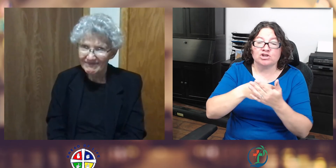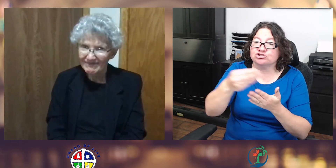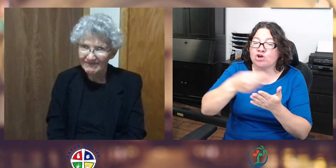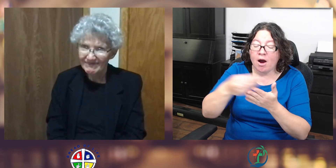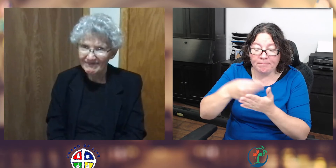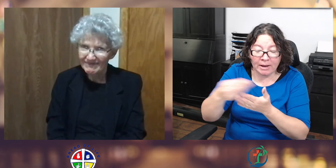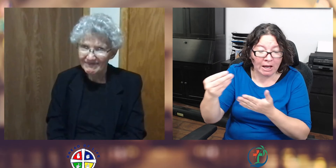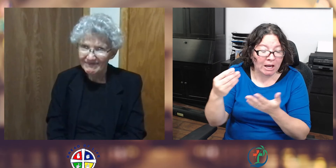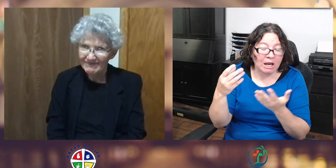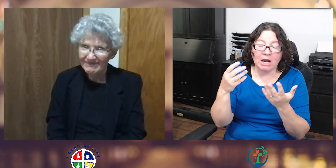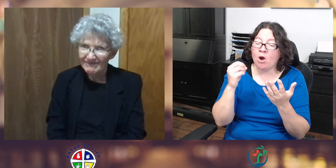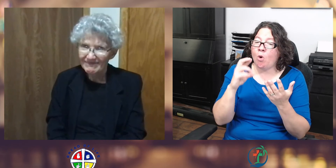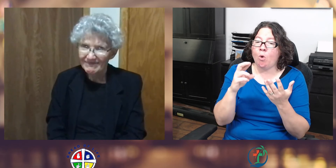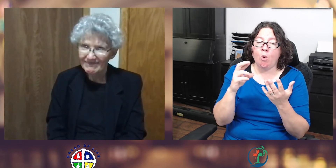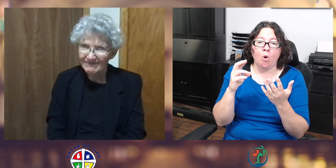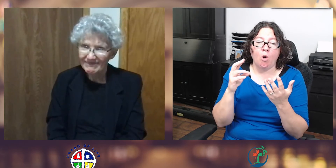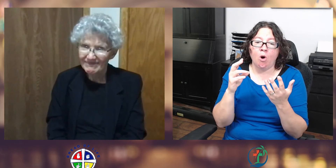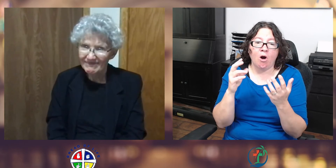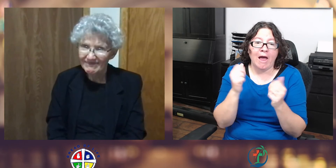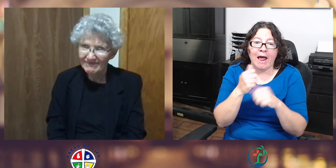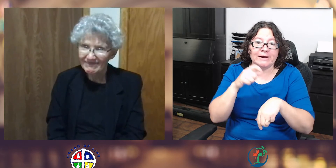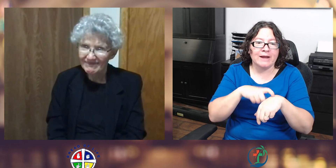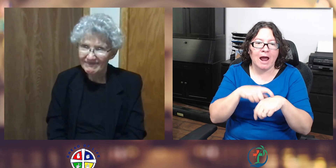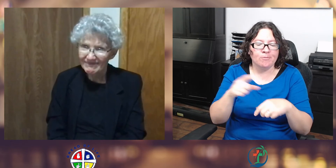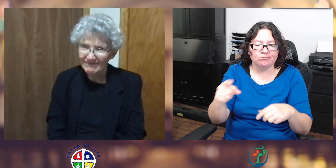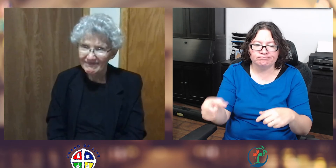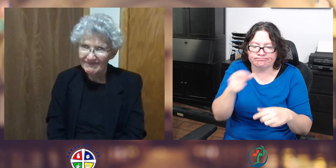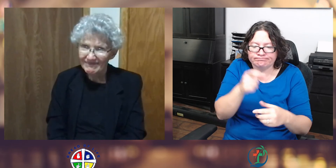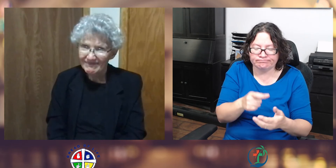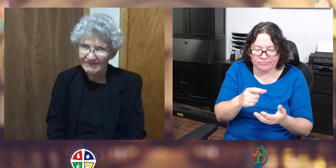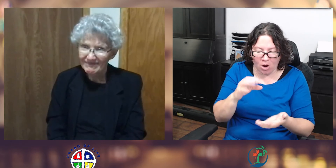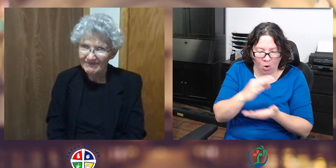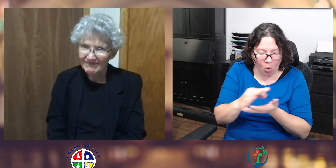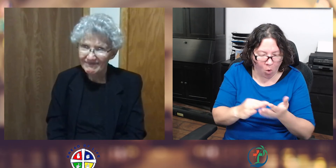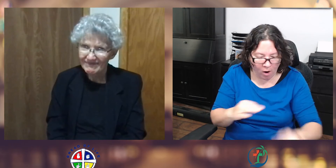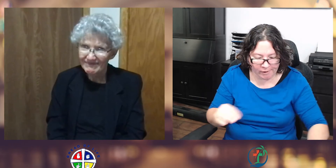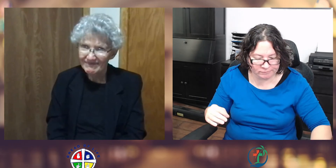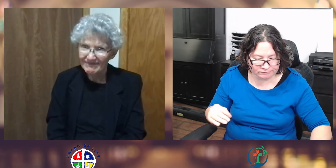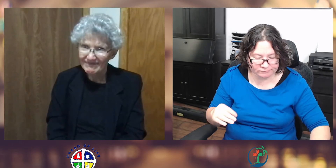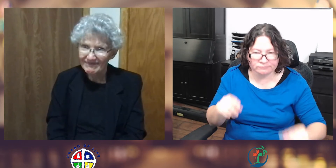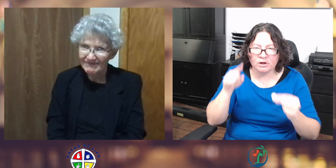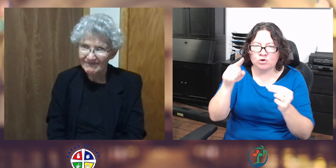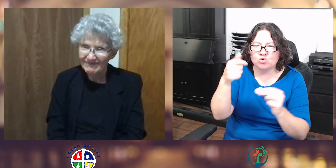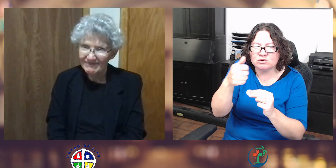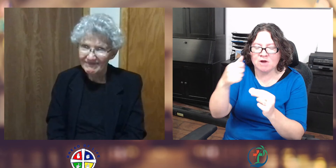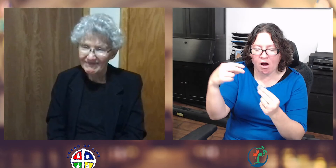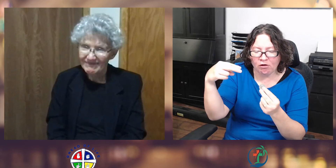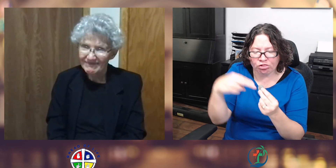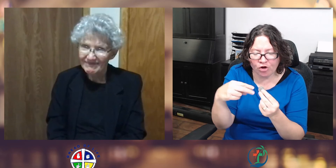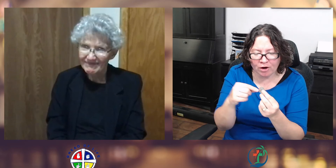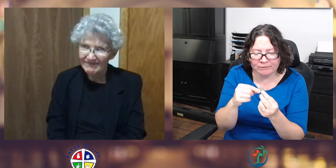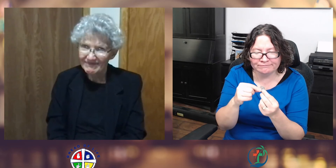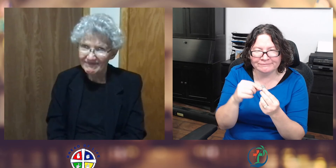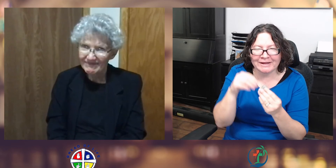sweat. Have to get honest, Andrew. Shalom, shalom. Shalom, shalom.